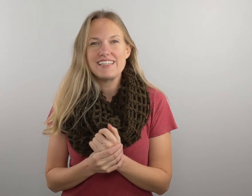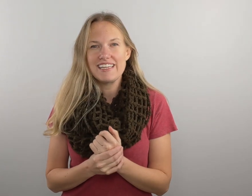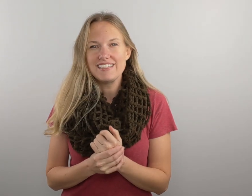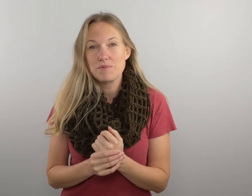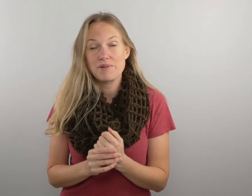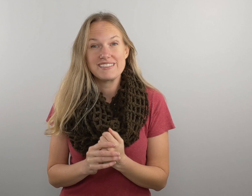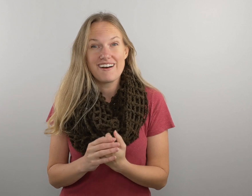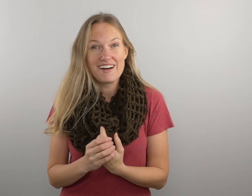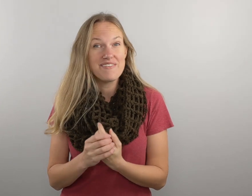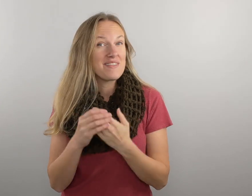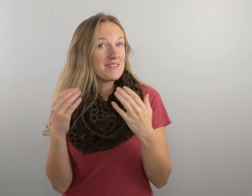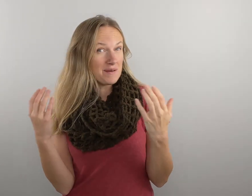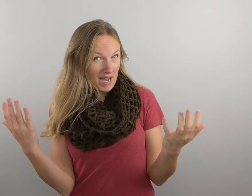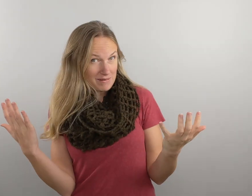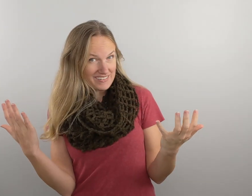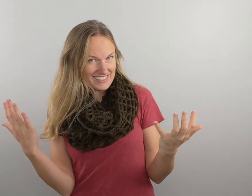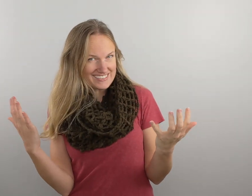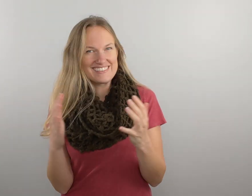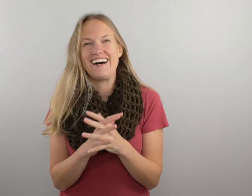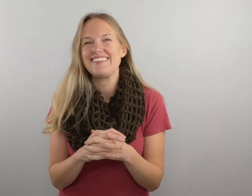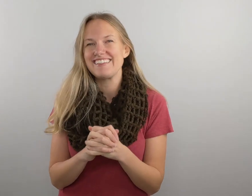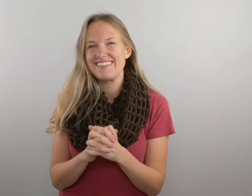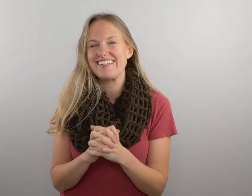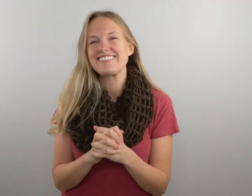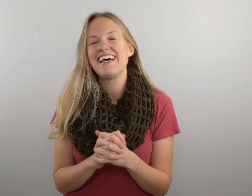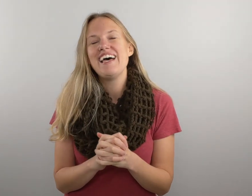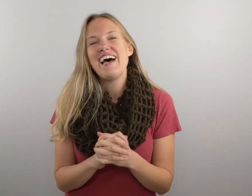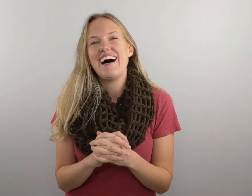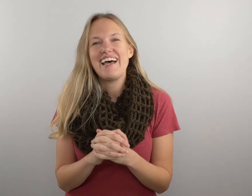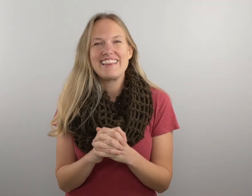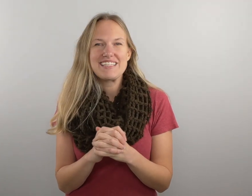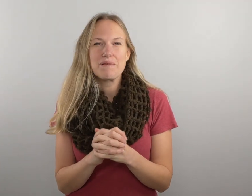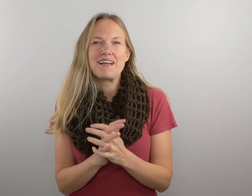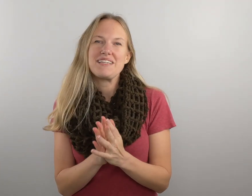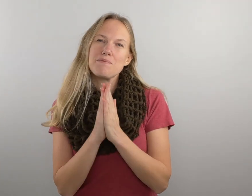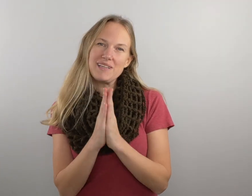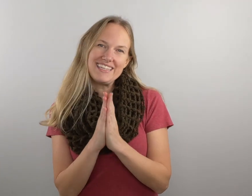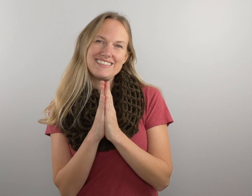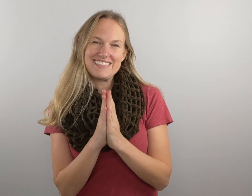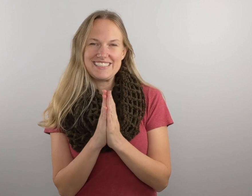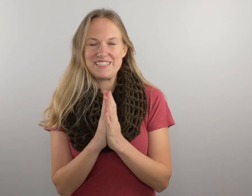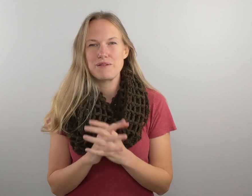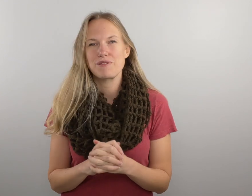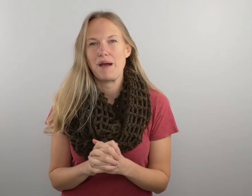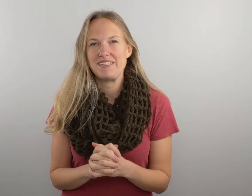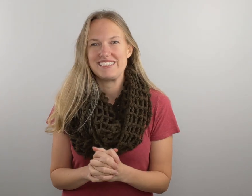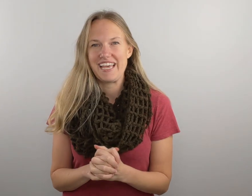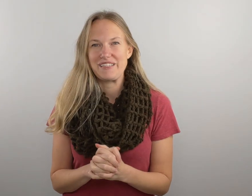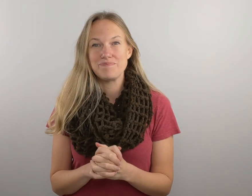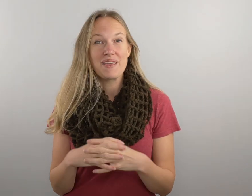link to print off the Bible verse, not the lyrics. And last but not least, please consider subscribing to the channel.